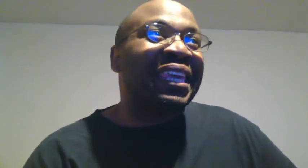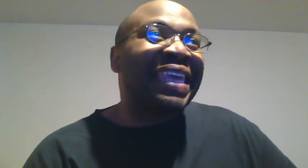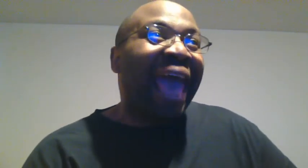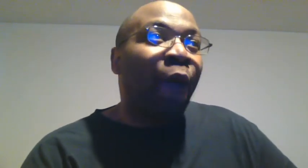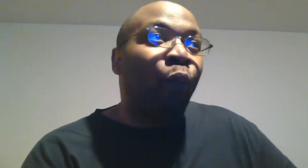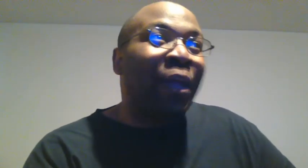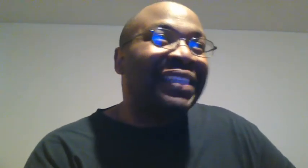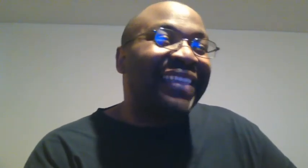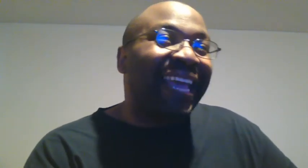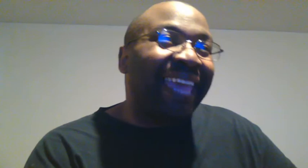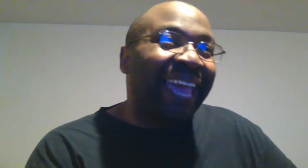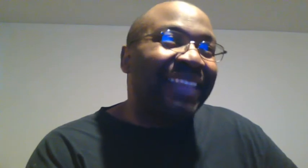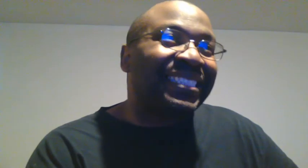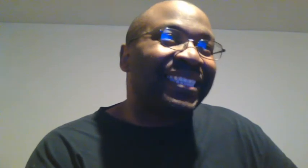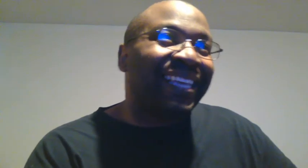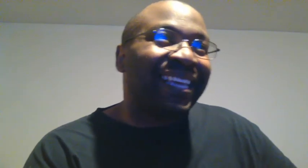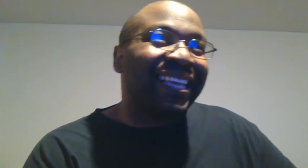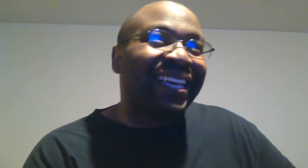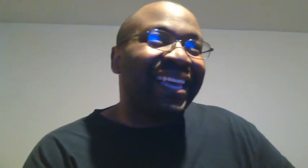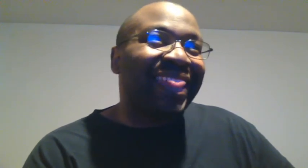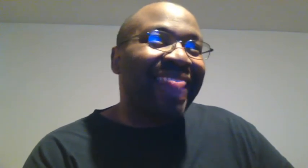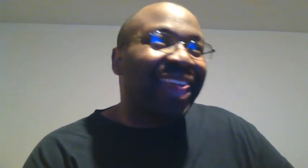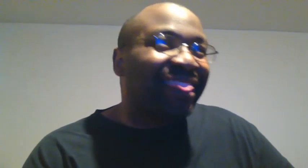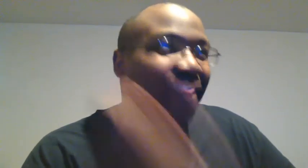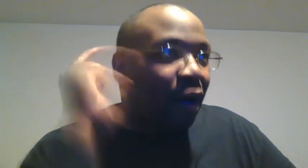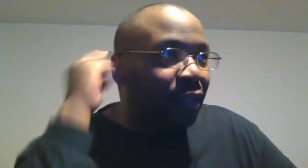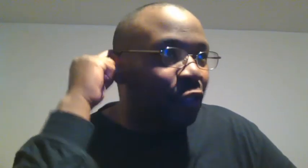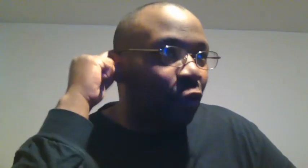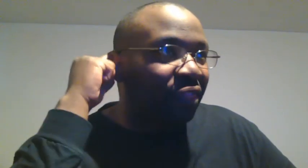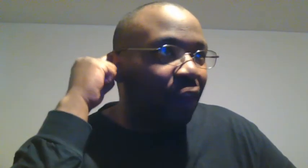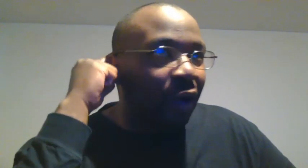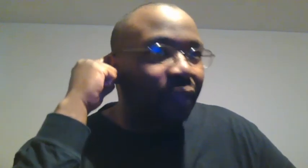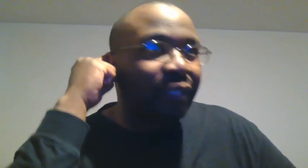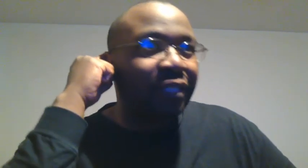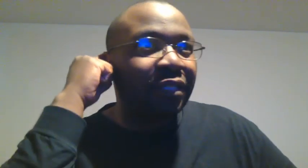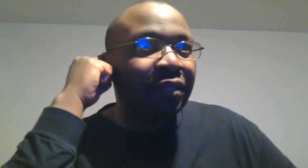I went against that thought or thoughts,